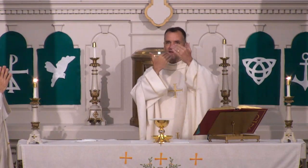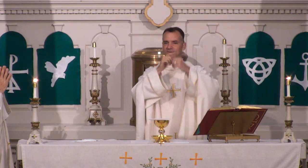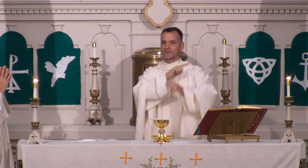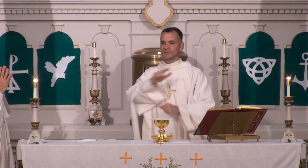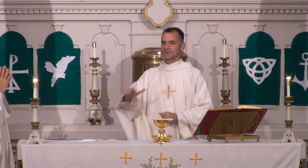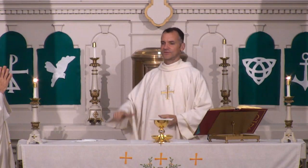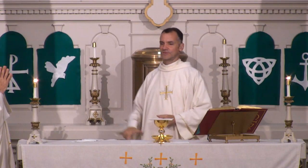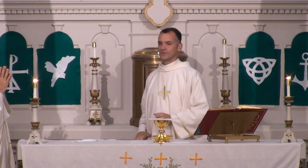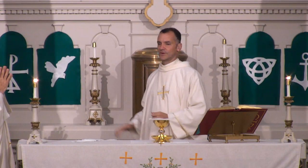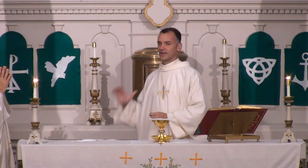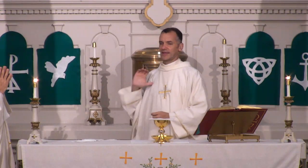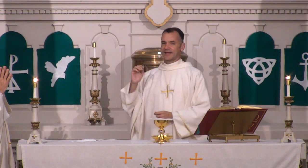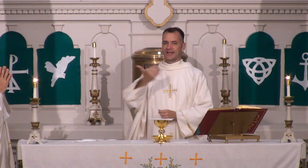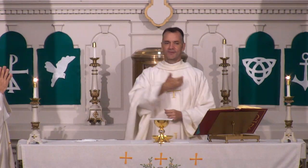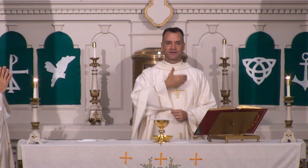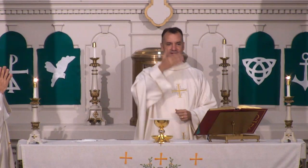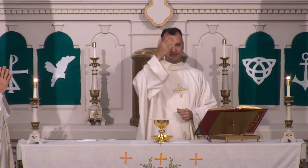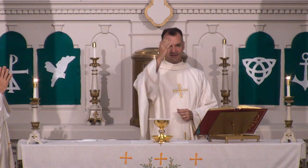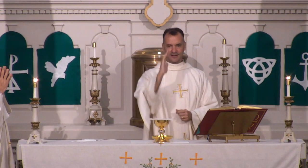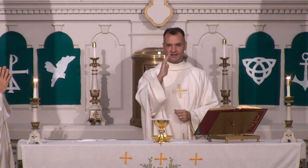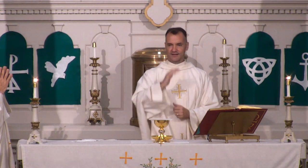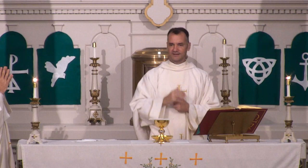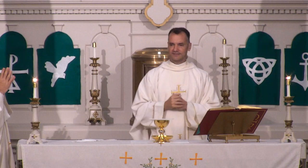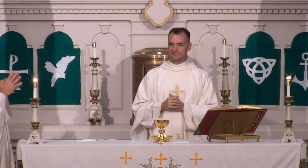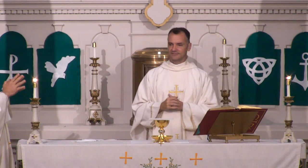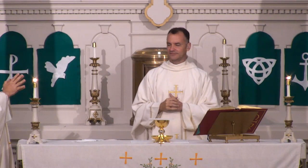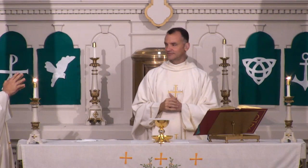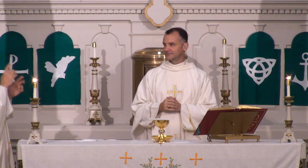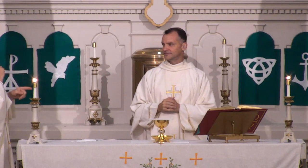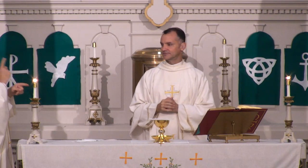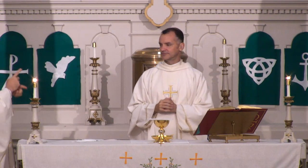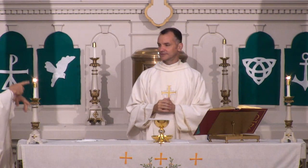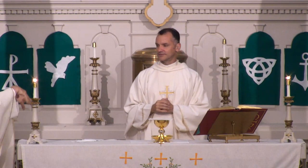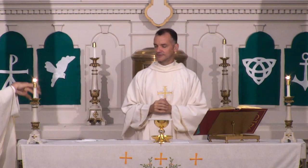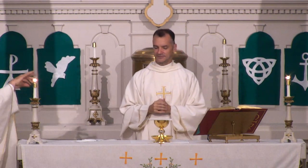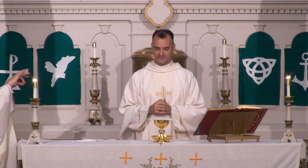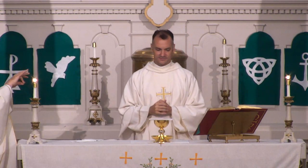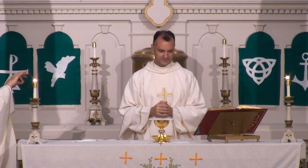Let us give thanks to the Lord our God. It is right and just.